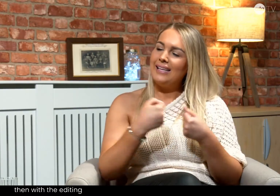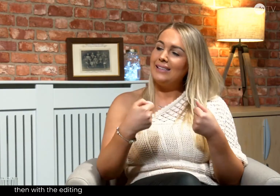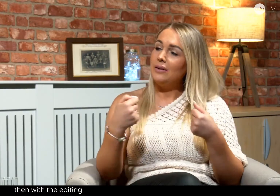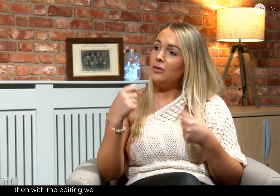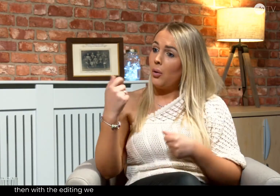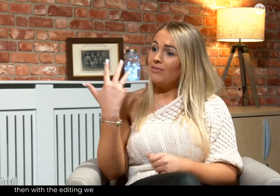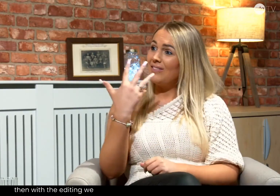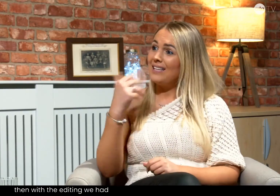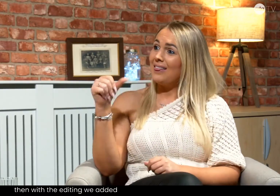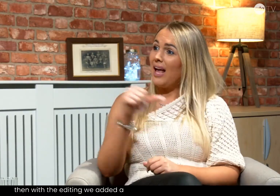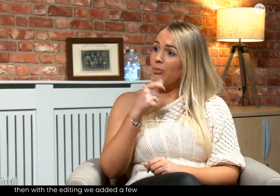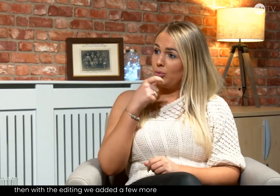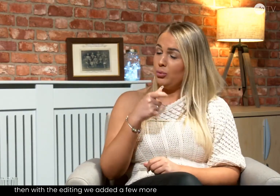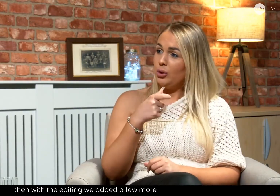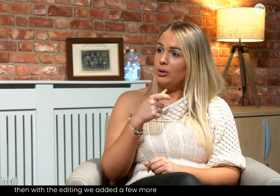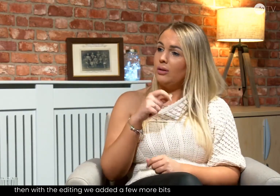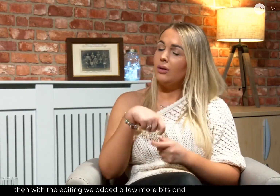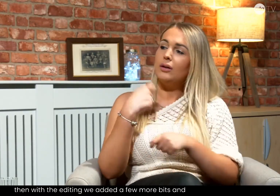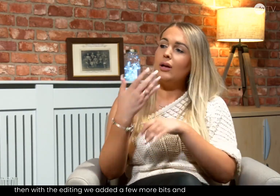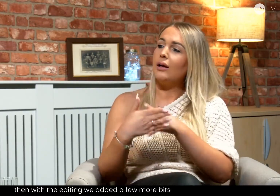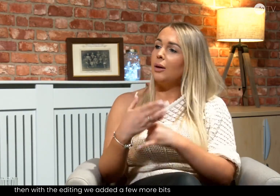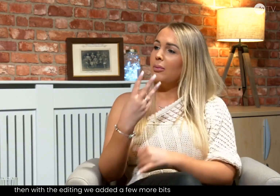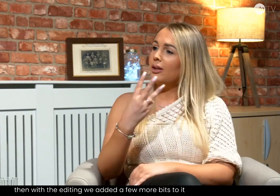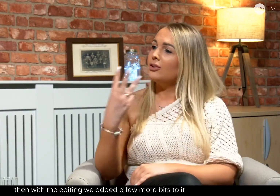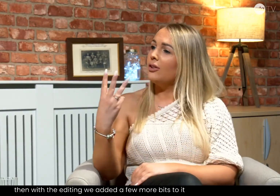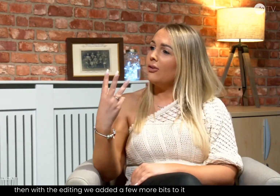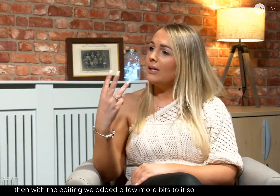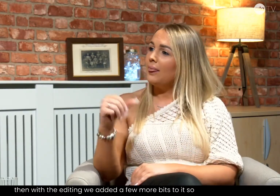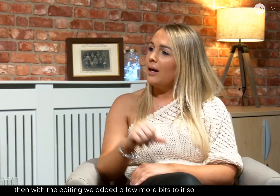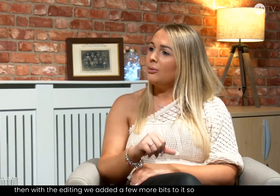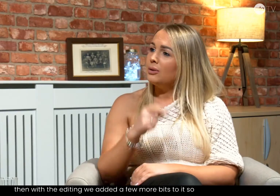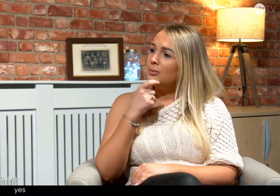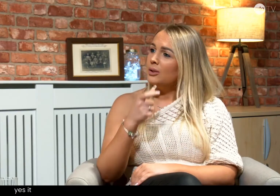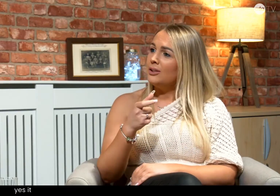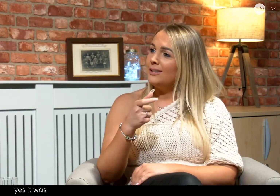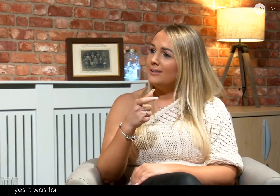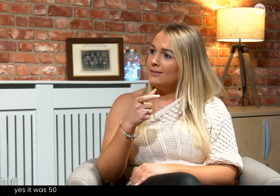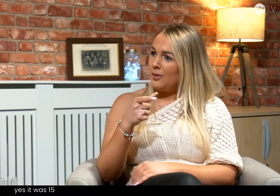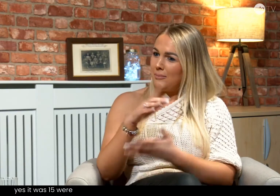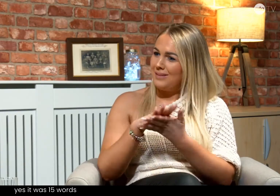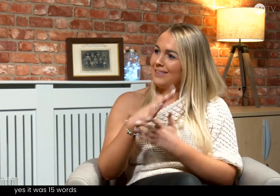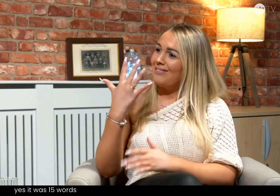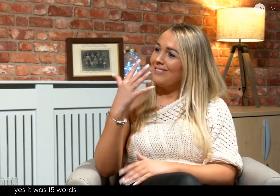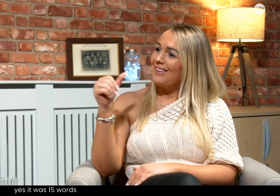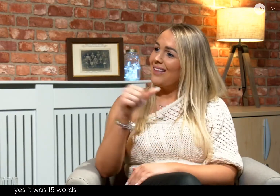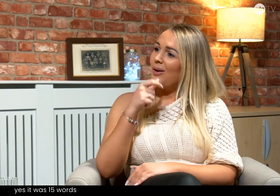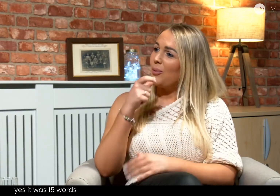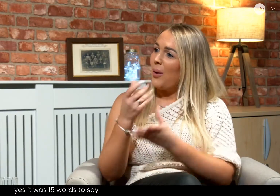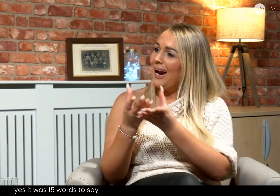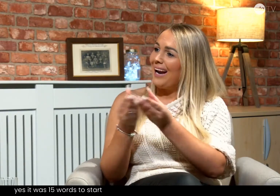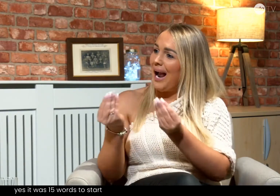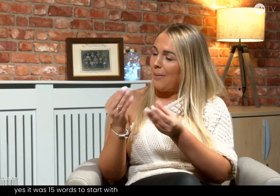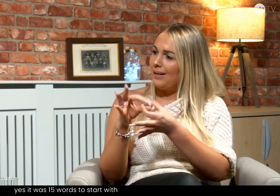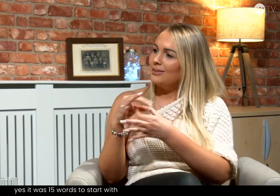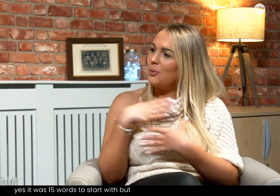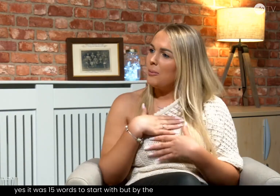bits and to it. So yes, it was 15 words to start with. But by the end, it was 33,000